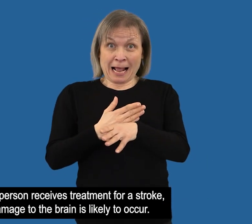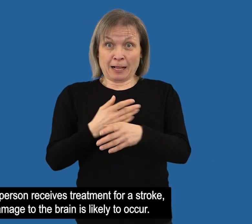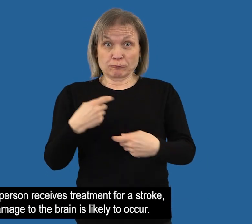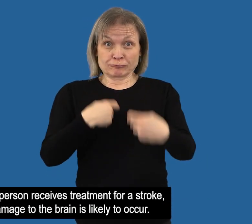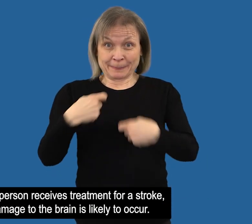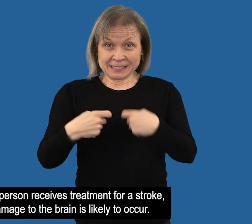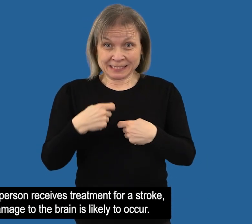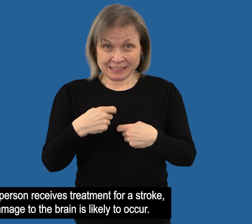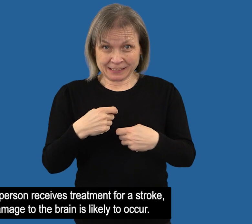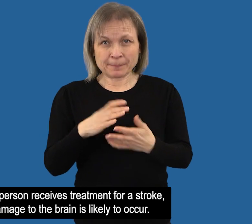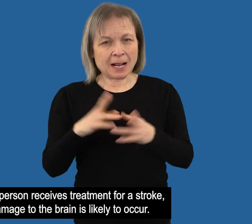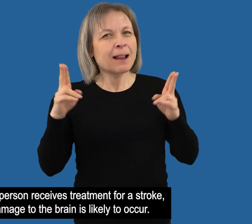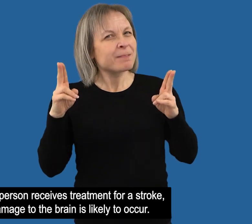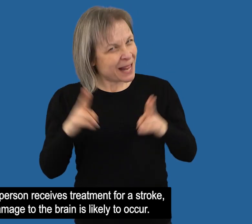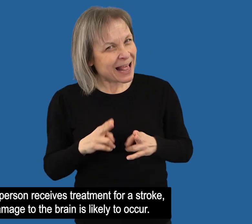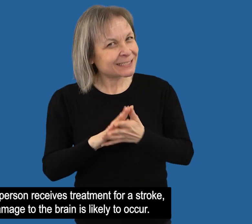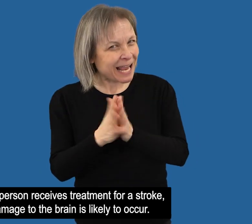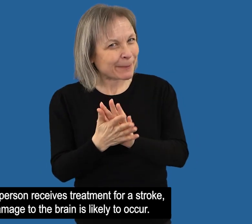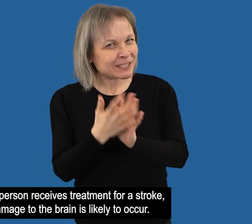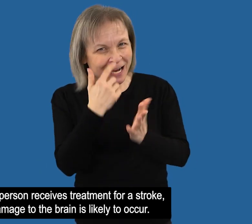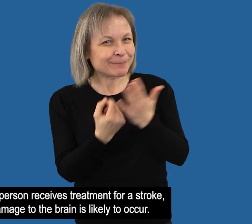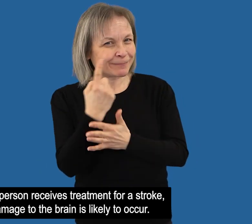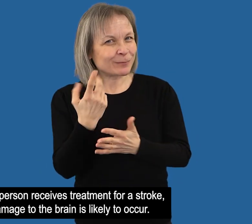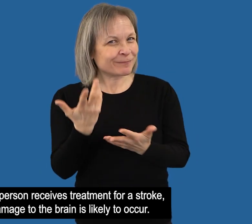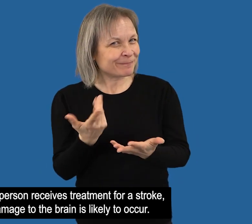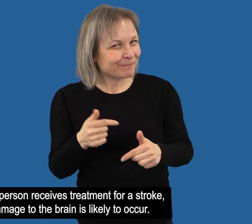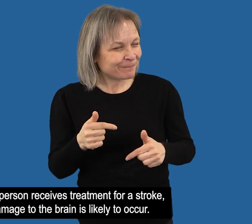stroke, the less damage to the brain is likely to occur.